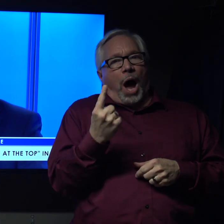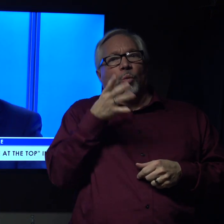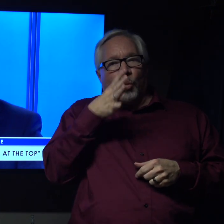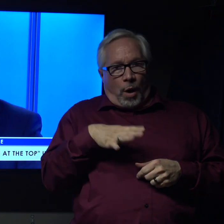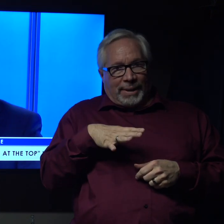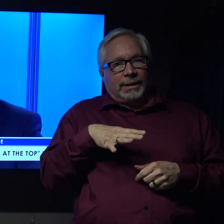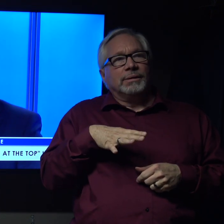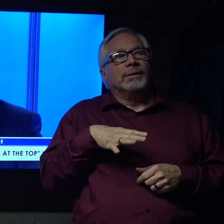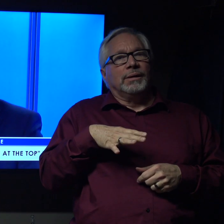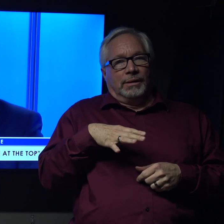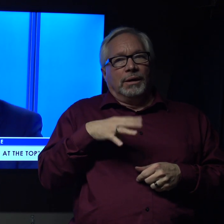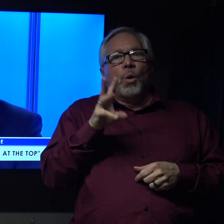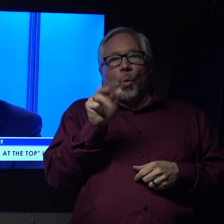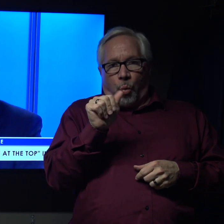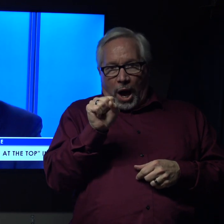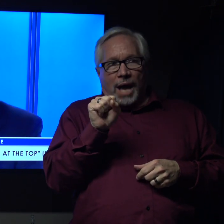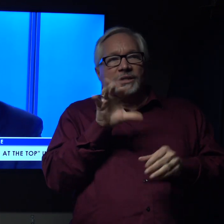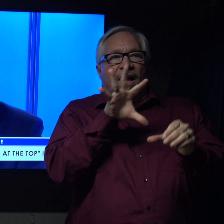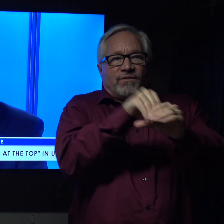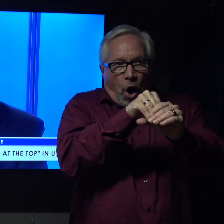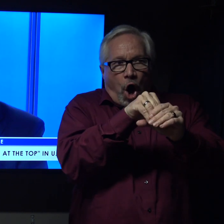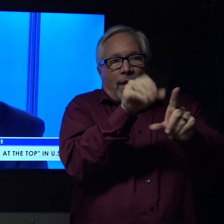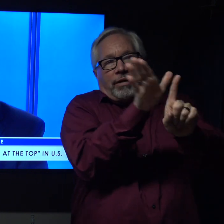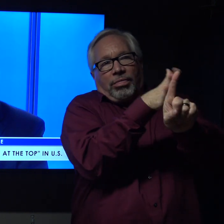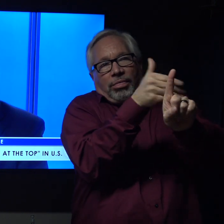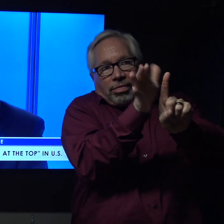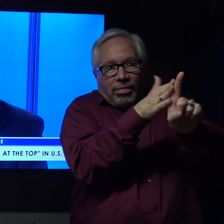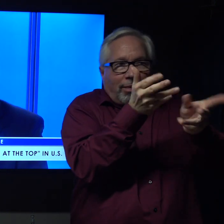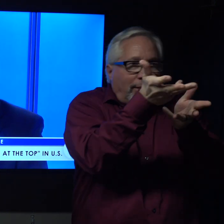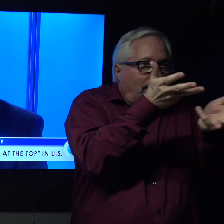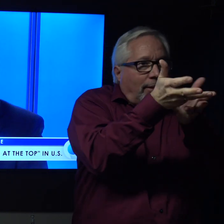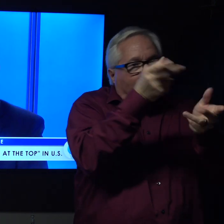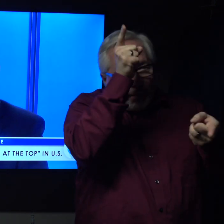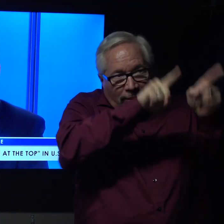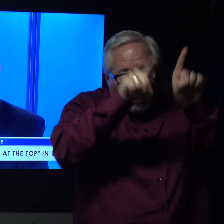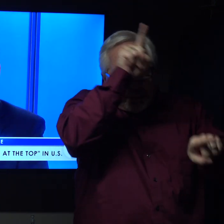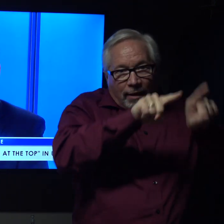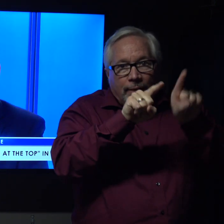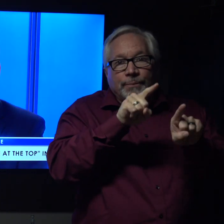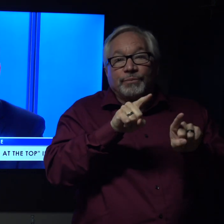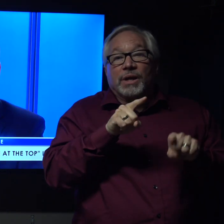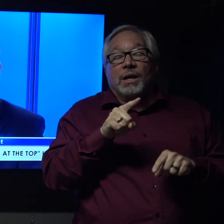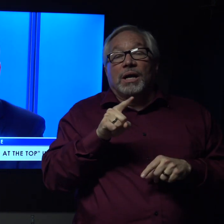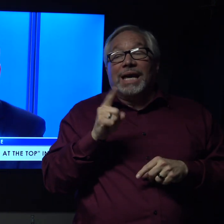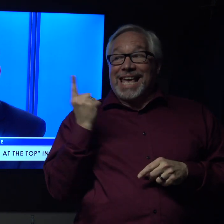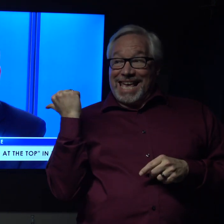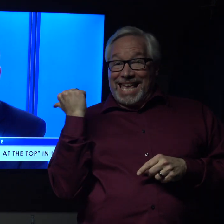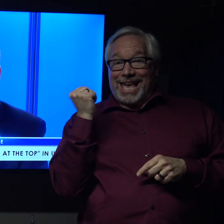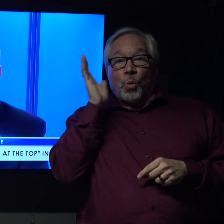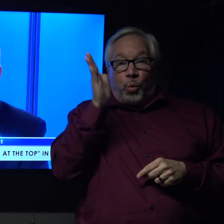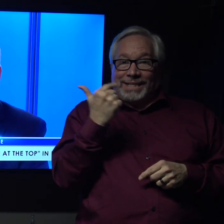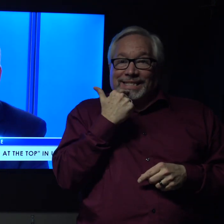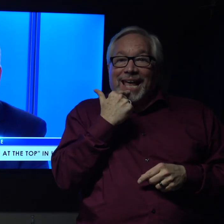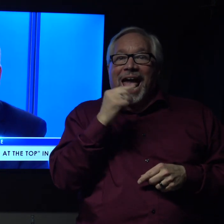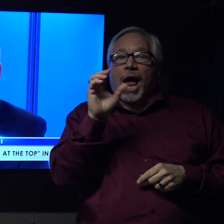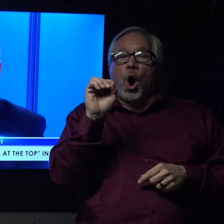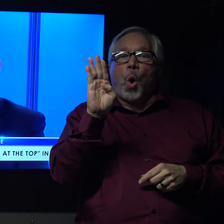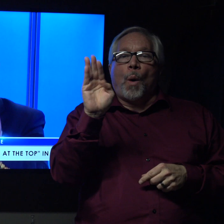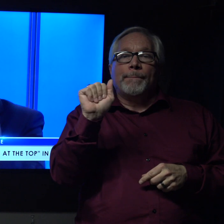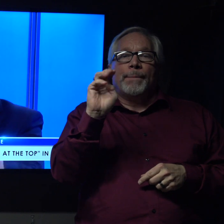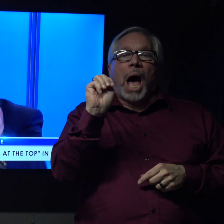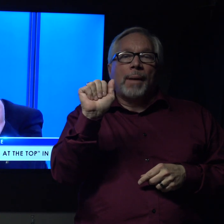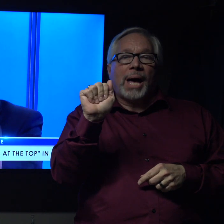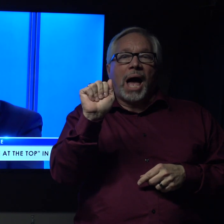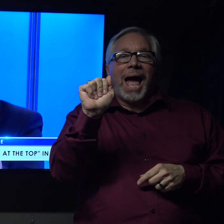propaganda campaigns in Washington, D.C. 2015. He will go on to say this, now listen to this, that Obama administration was